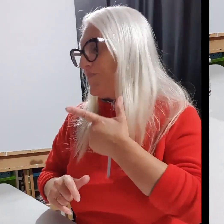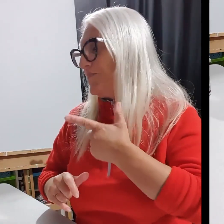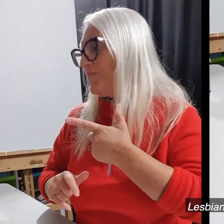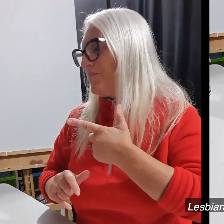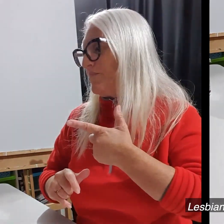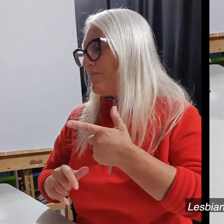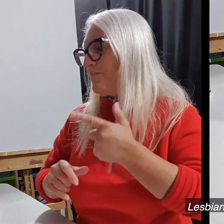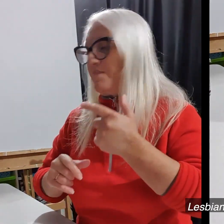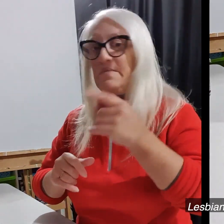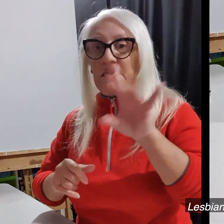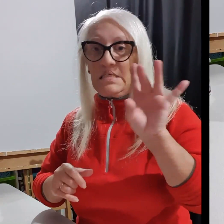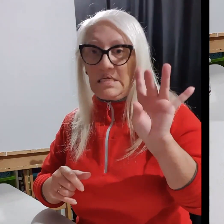Lesbian,